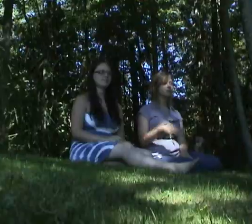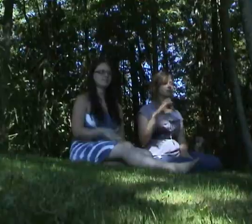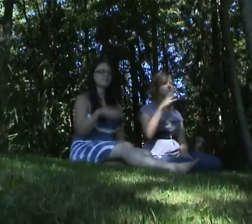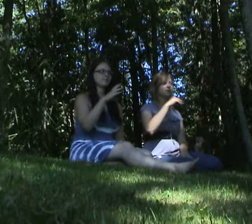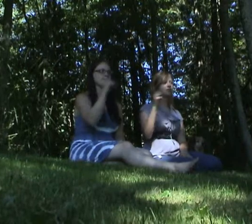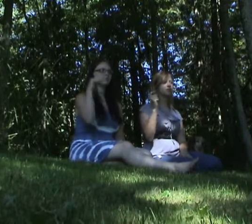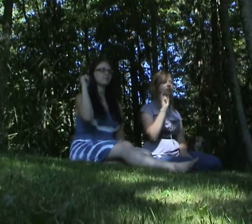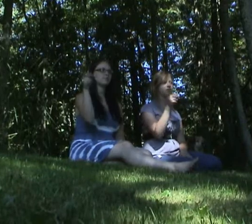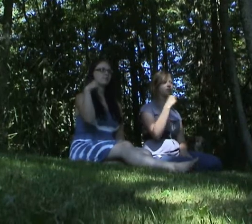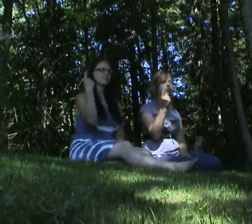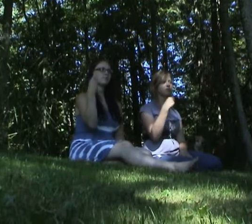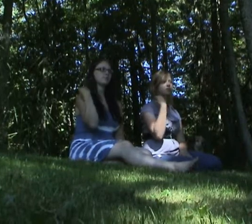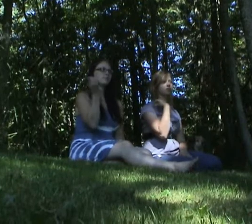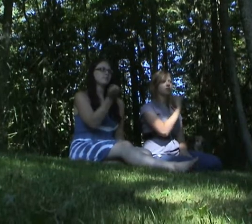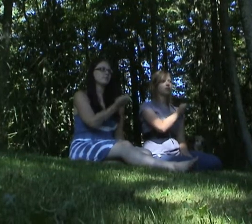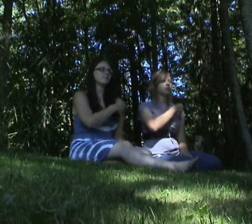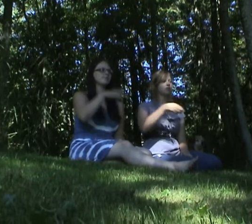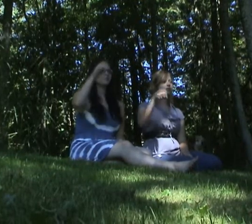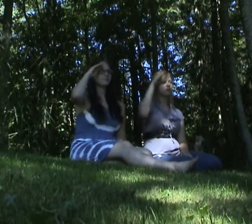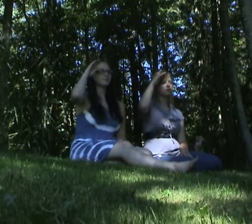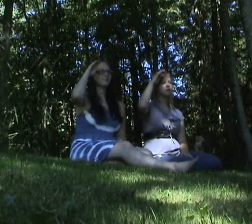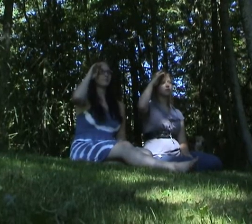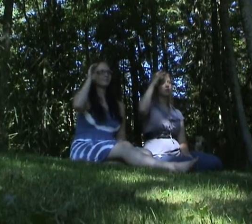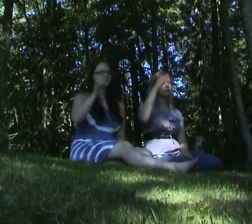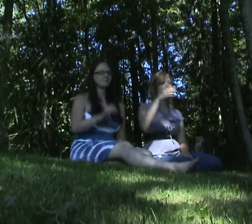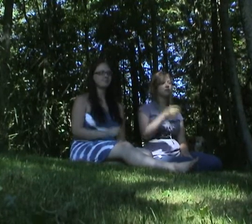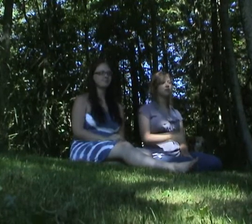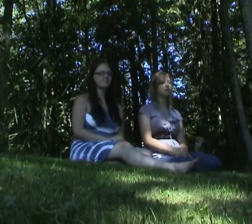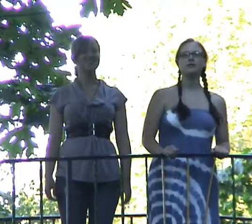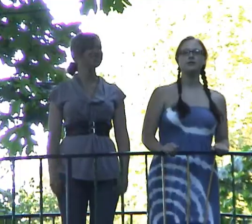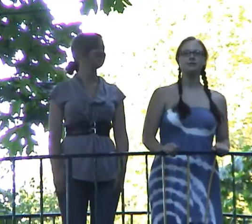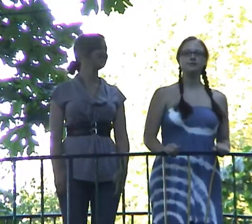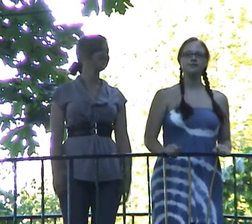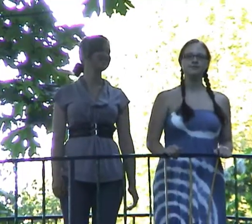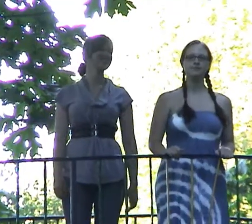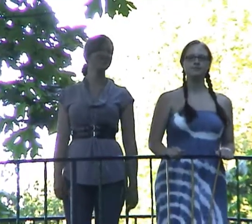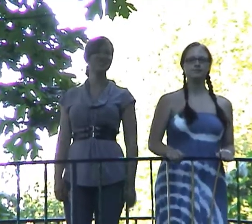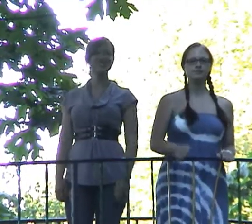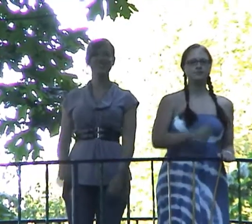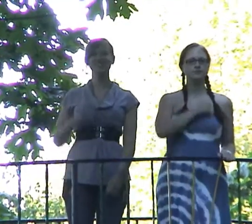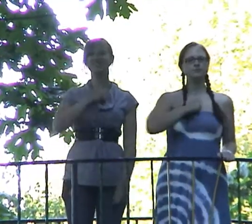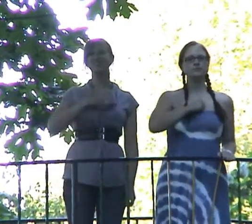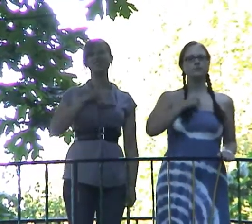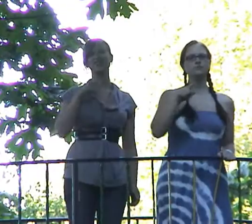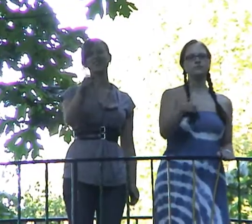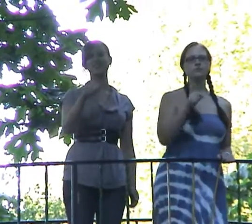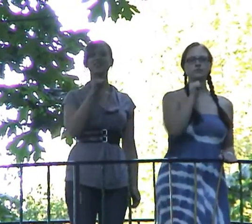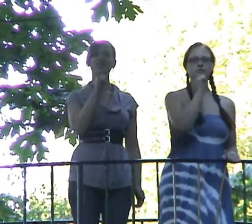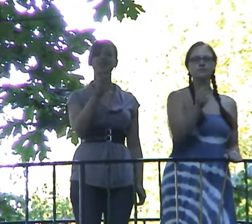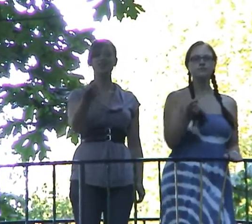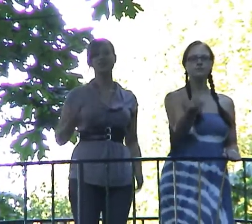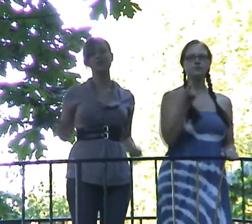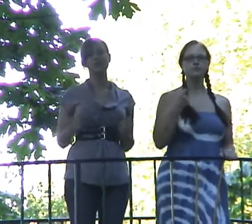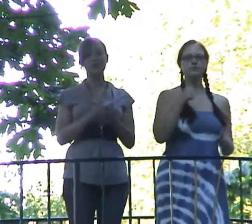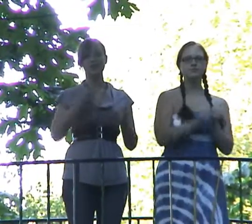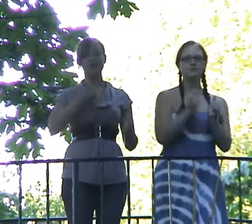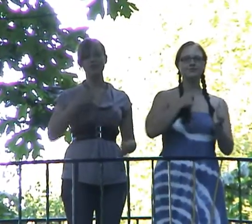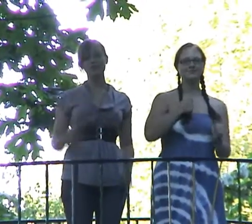Yeah. I won't tell no one, just the two of us. I'm so sorry you couldn't come along.